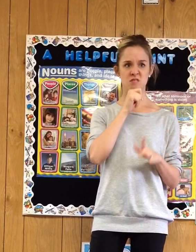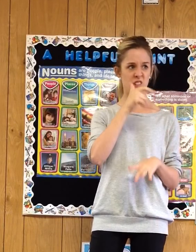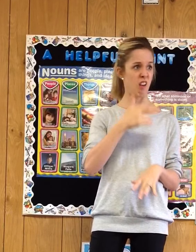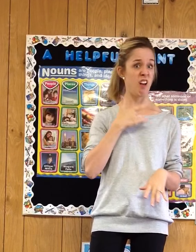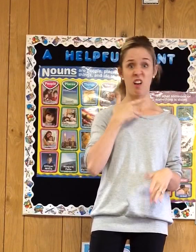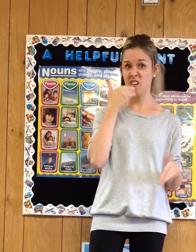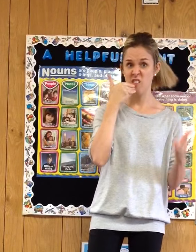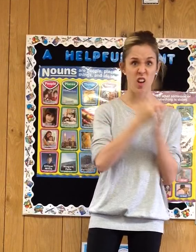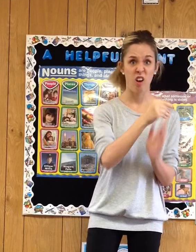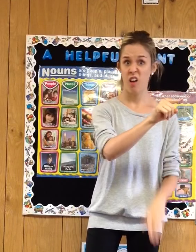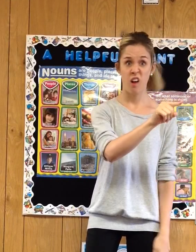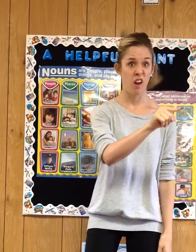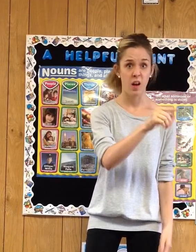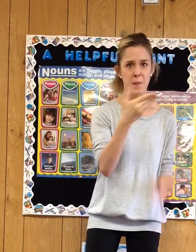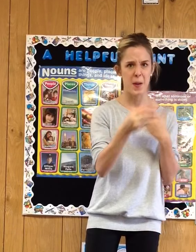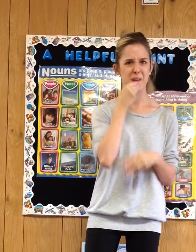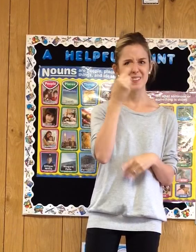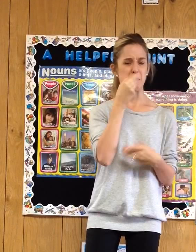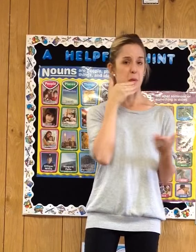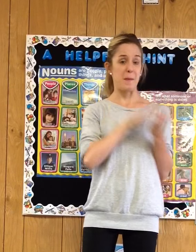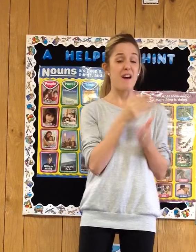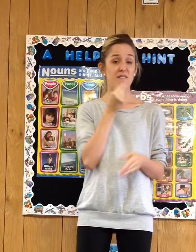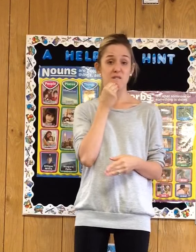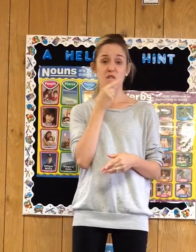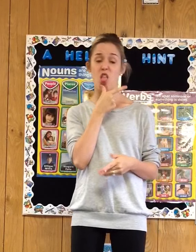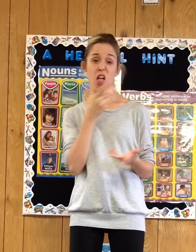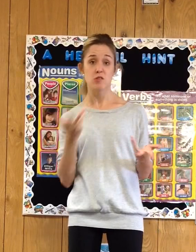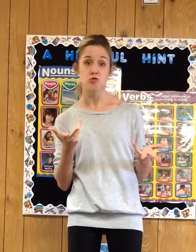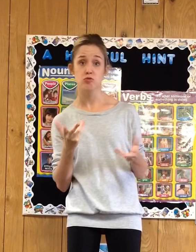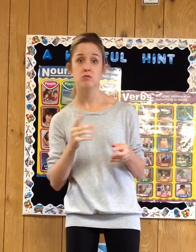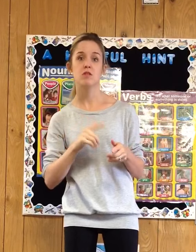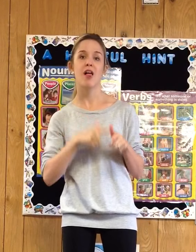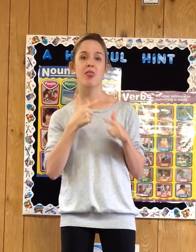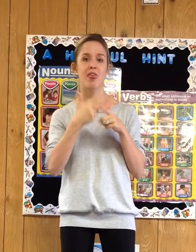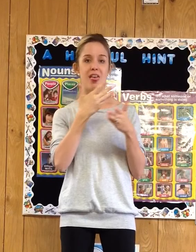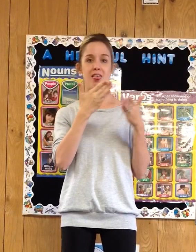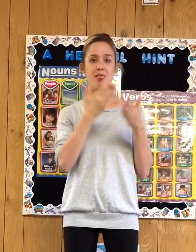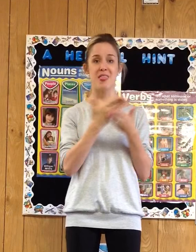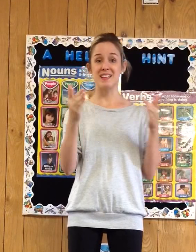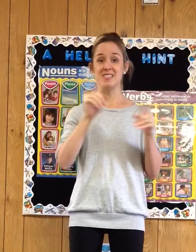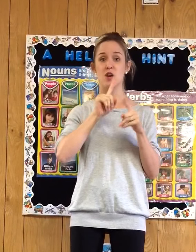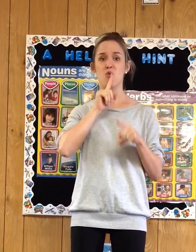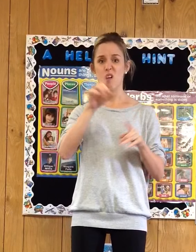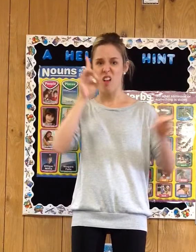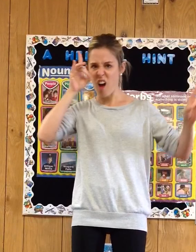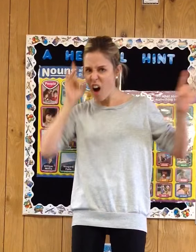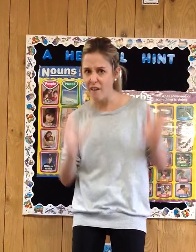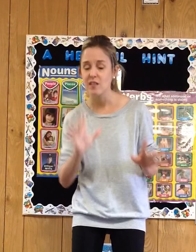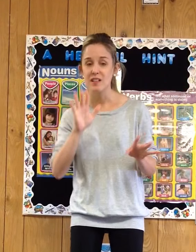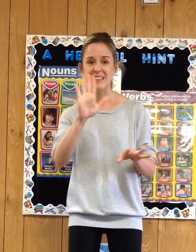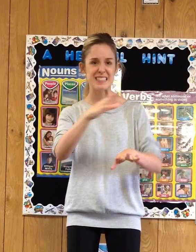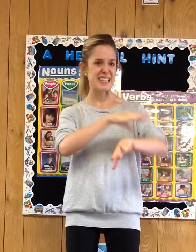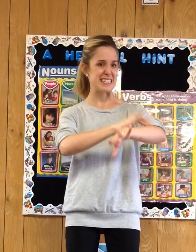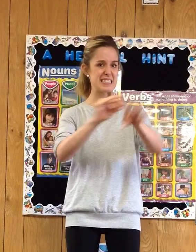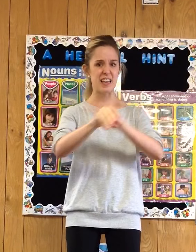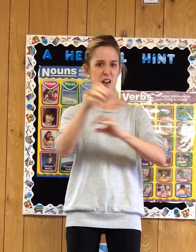so good. Maybe he ate something bad for lunch. And then things get really horrible as his skin rips apart and he